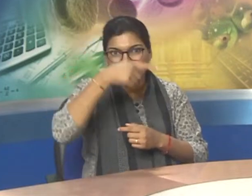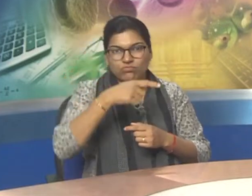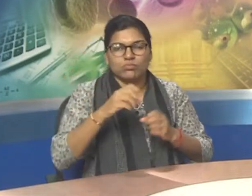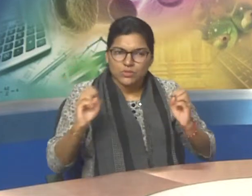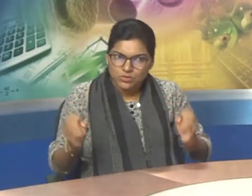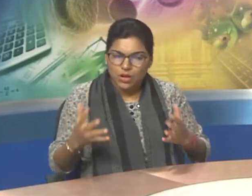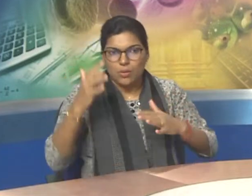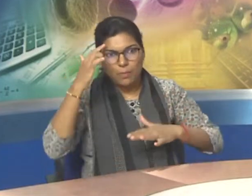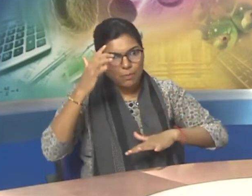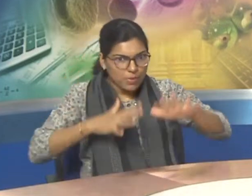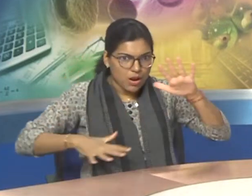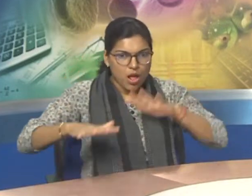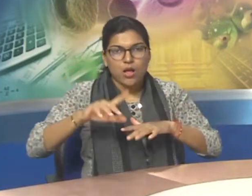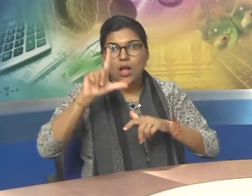As we already have understood, the